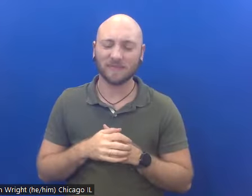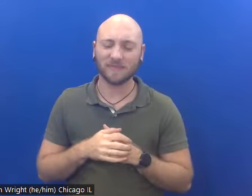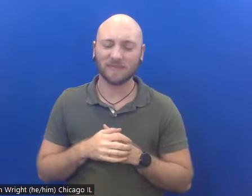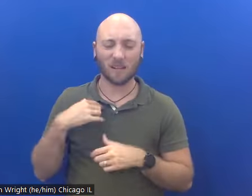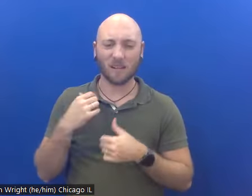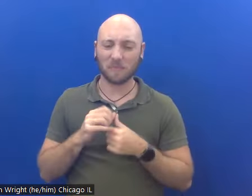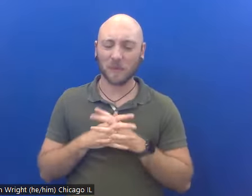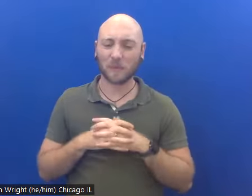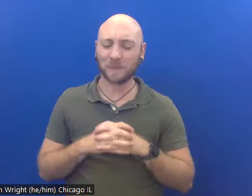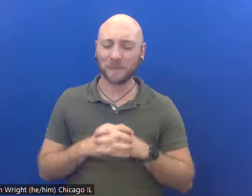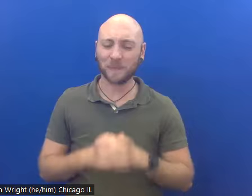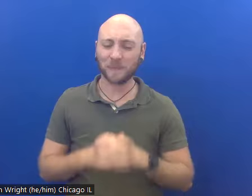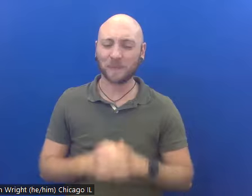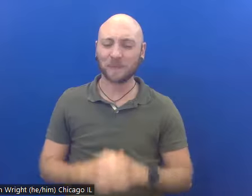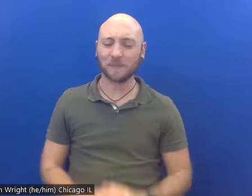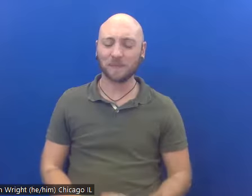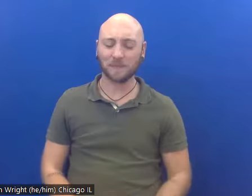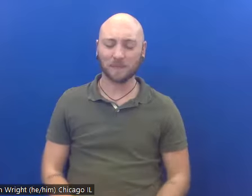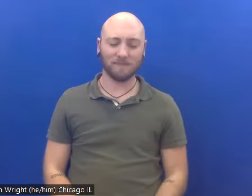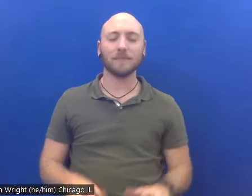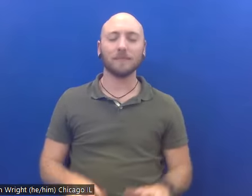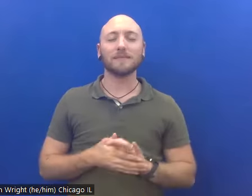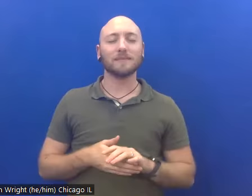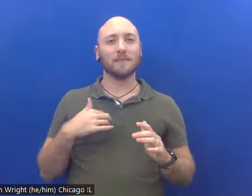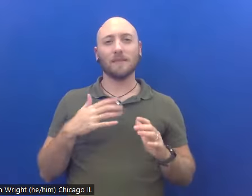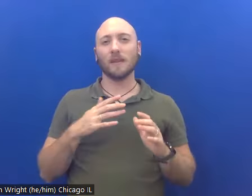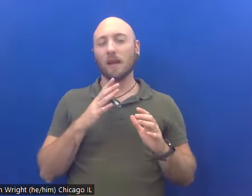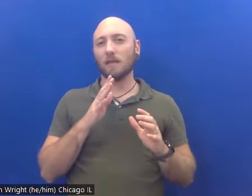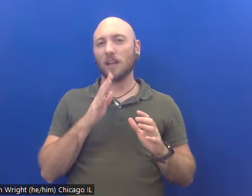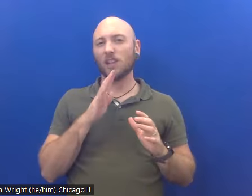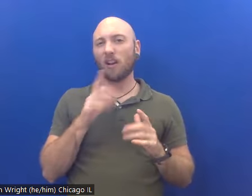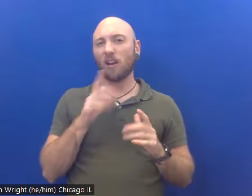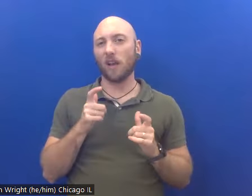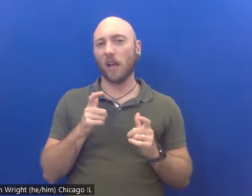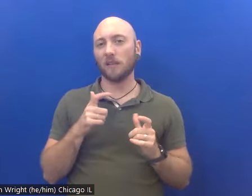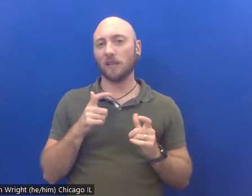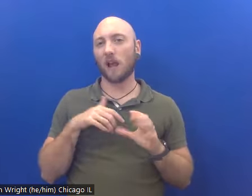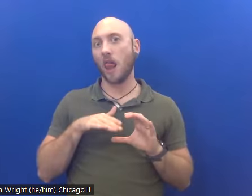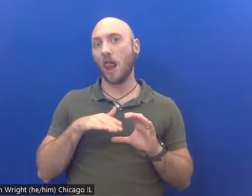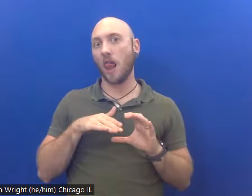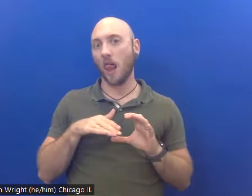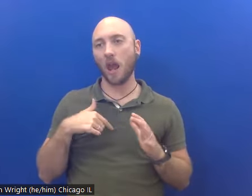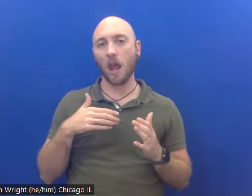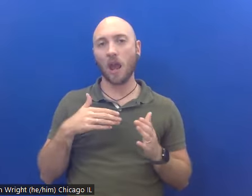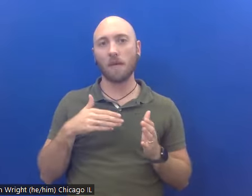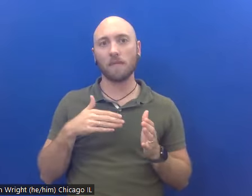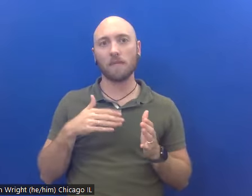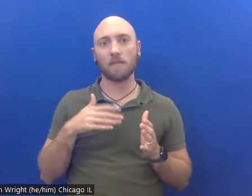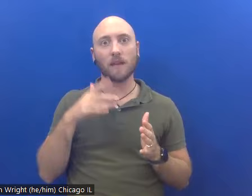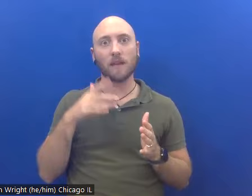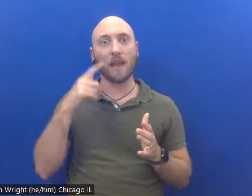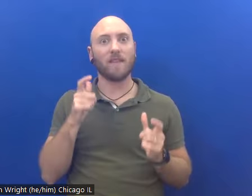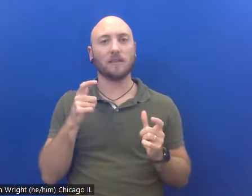I think a lot. I talk pretty fast because I think really fast and I try and get everything out. And that's how I've always been. I'm always